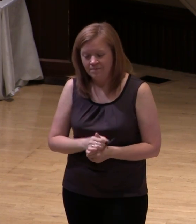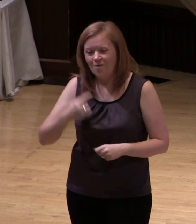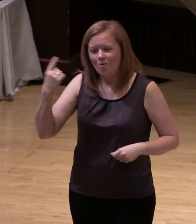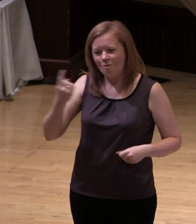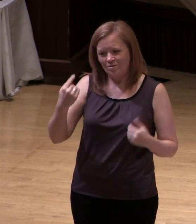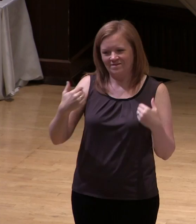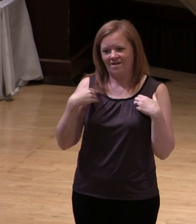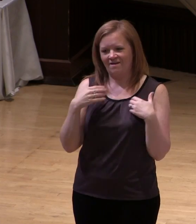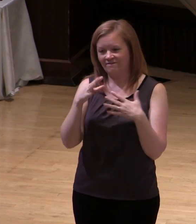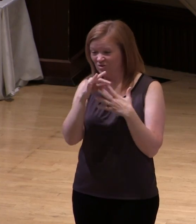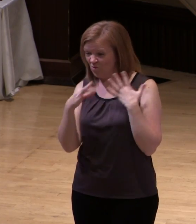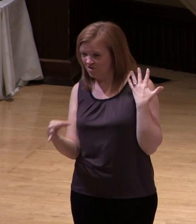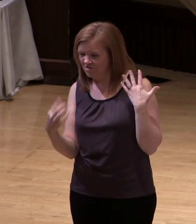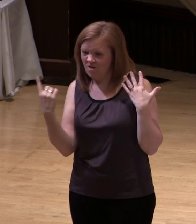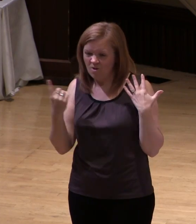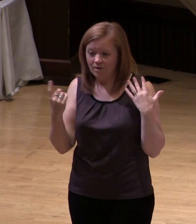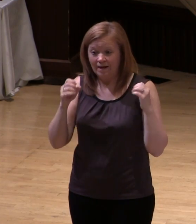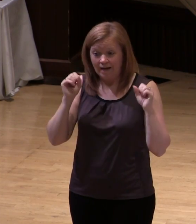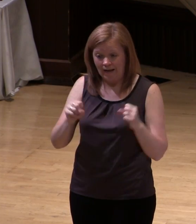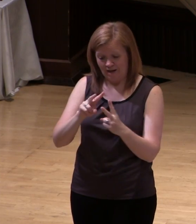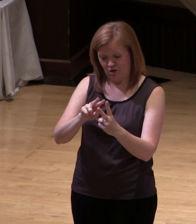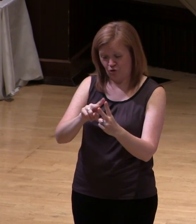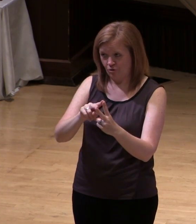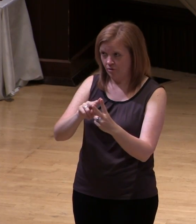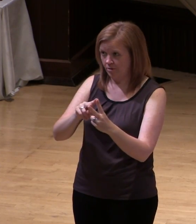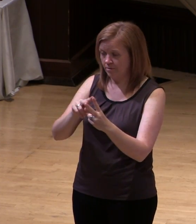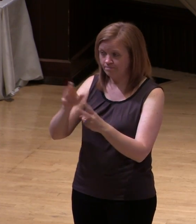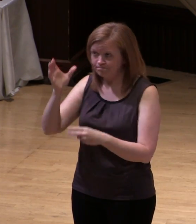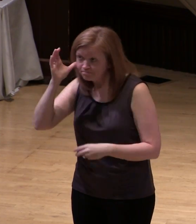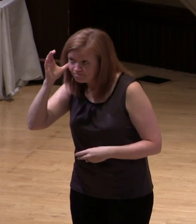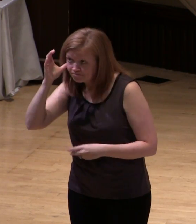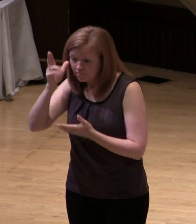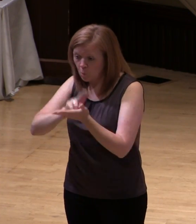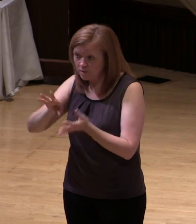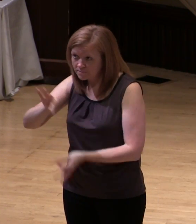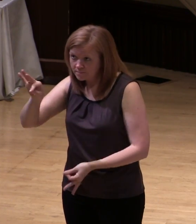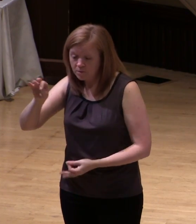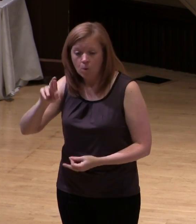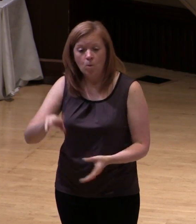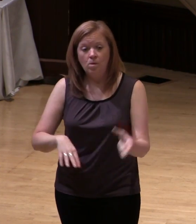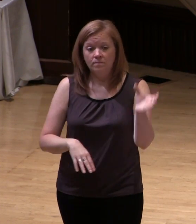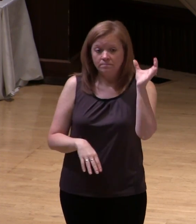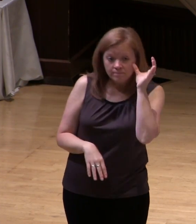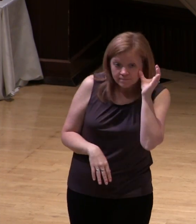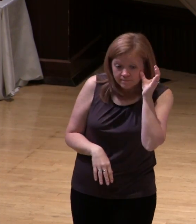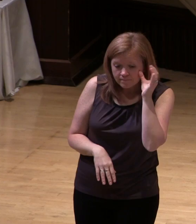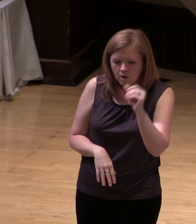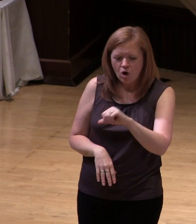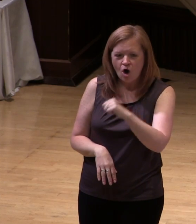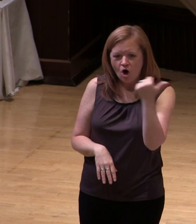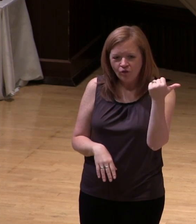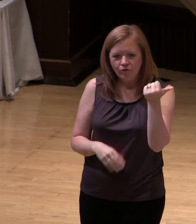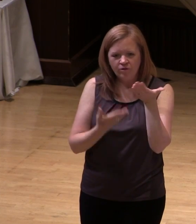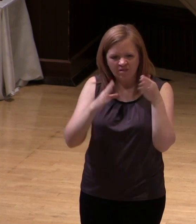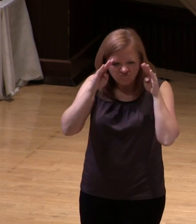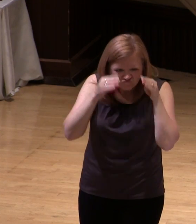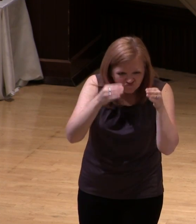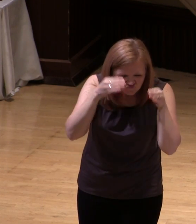have a choice. We can listen to the Holy Spirit, or we can listen to the other devotions in our